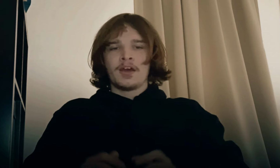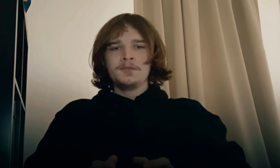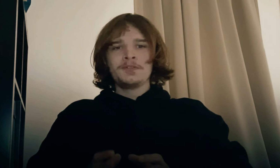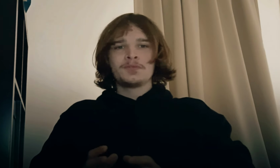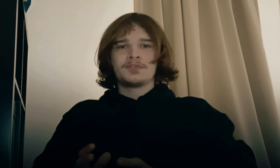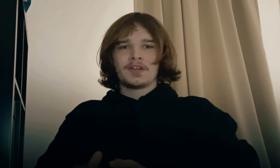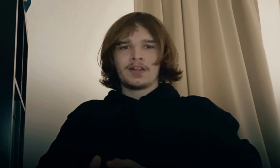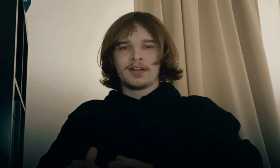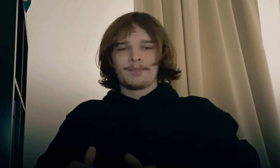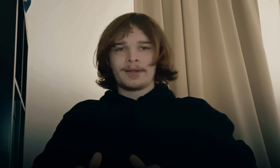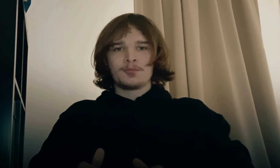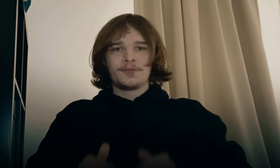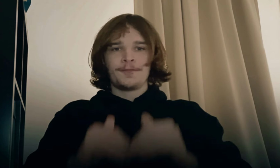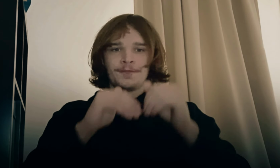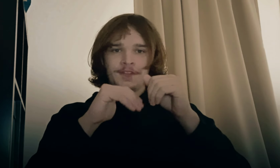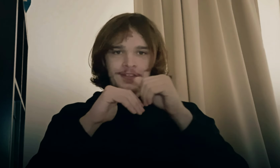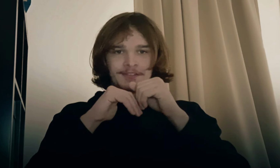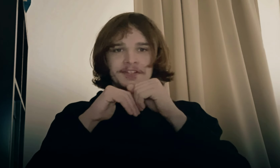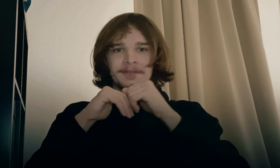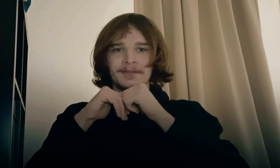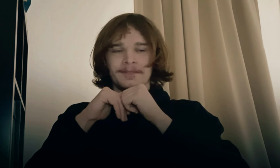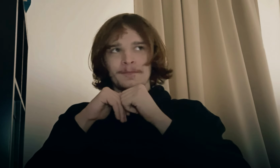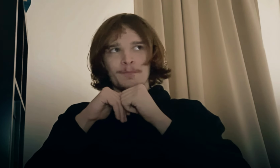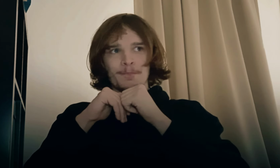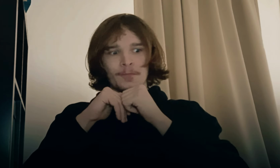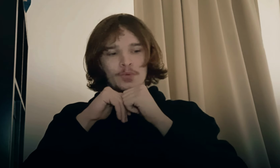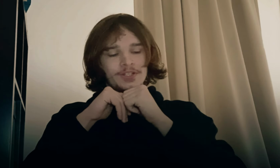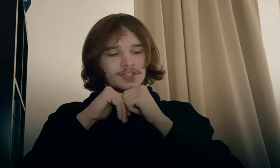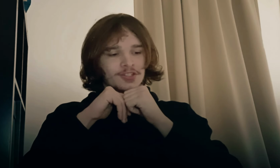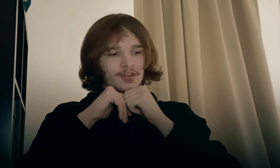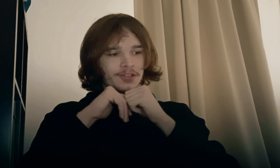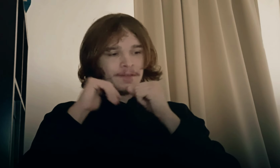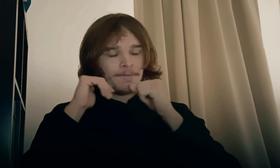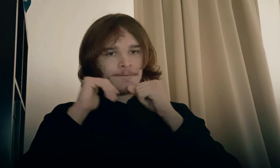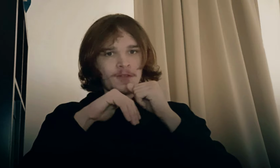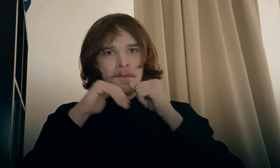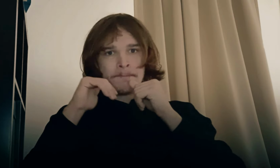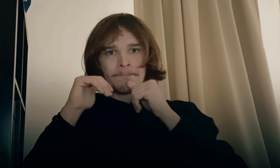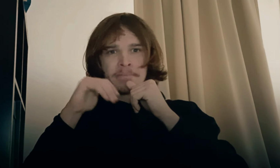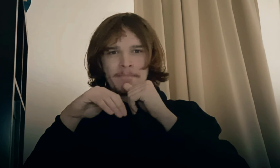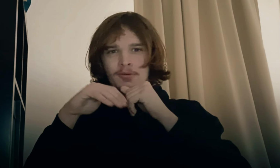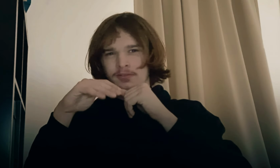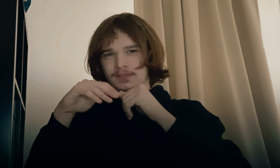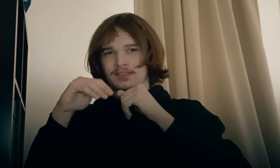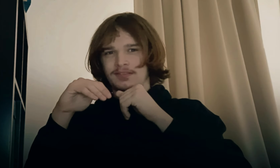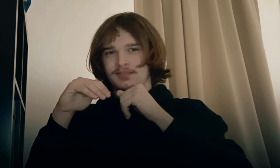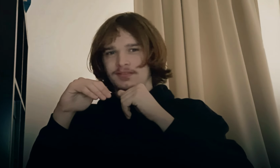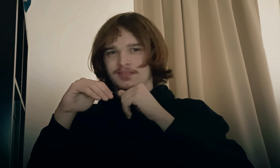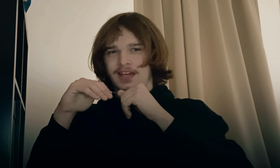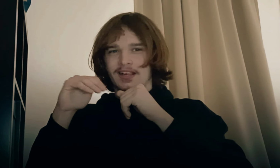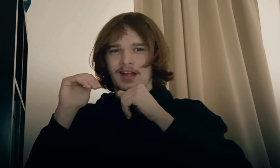I want to talk about thing, which only few people talk